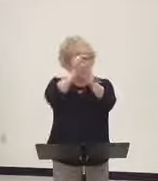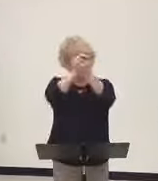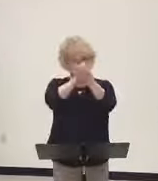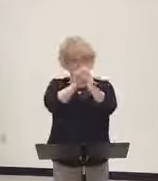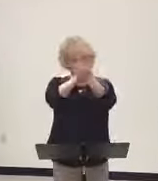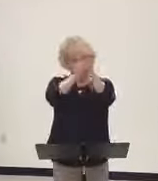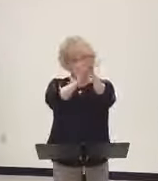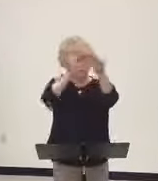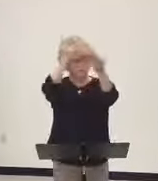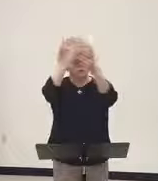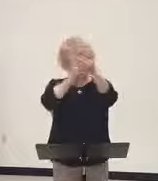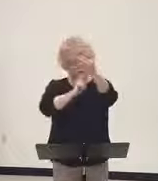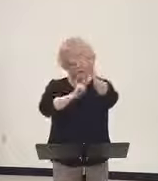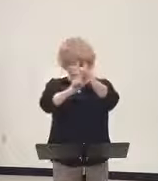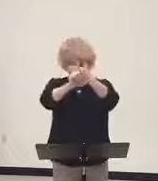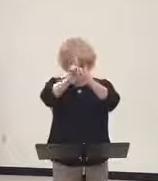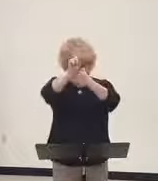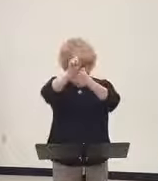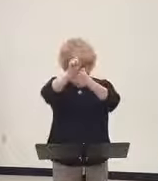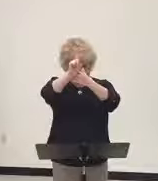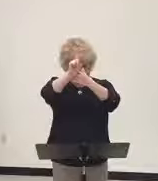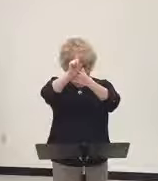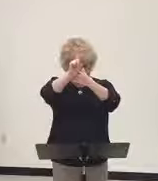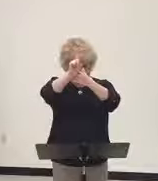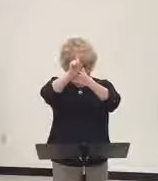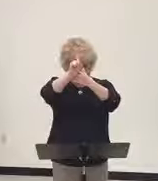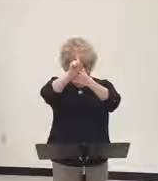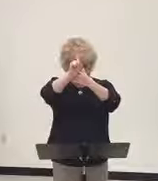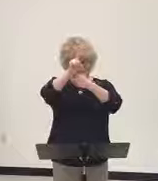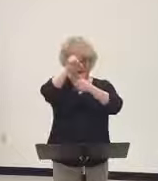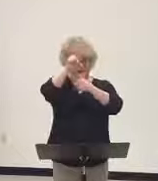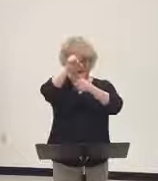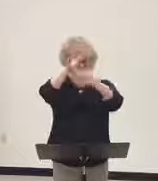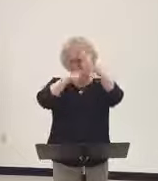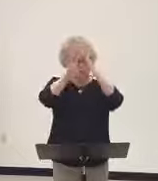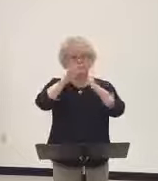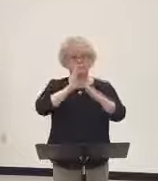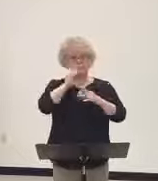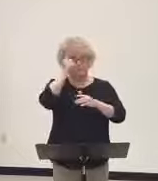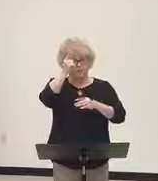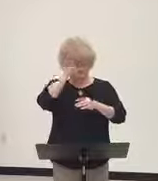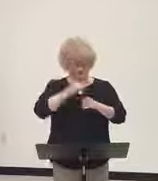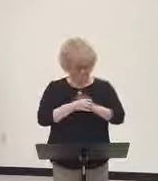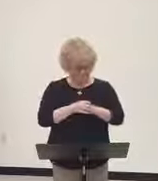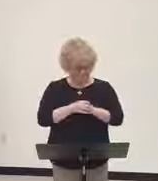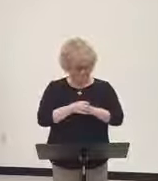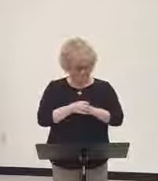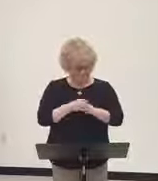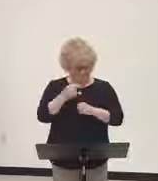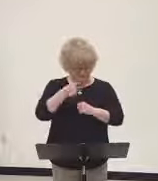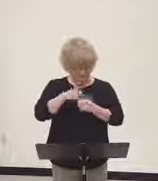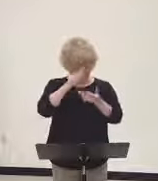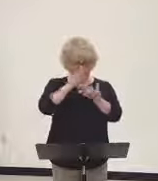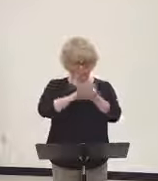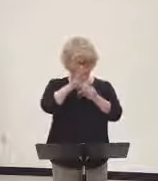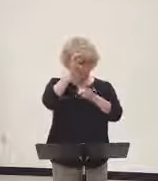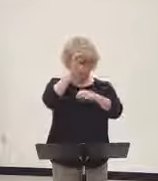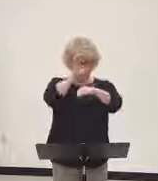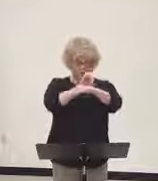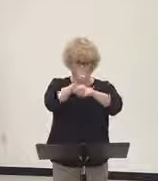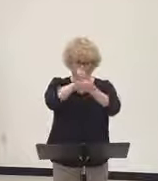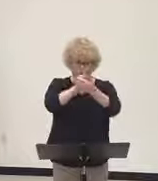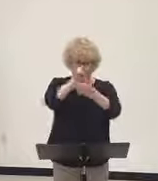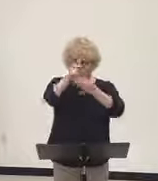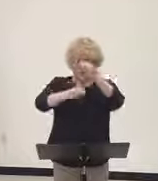Son, who with the Father and the Son is adored and glorified, who has spoken through the prophets.